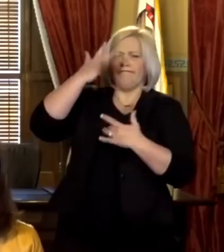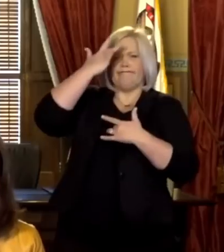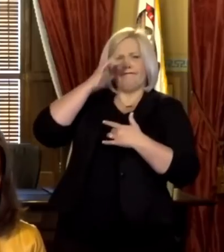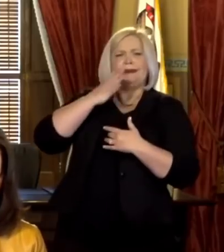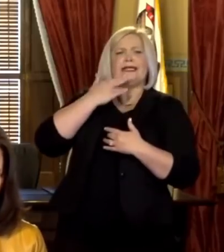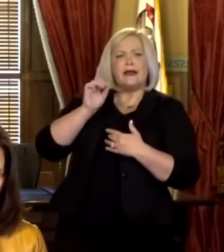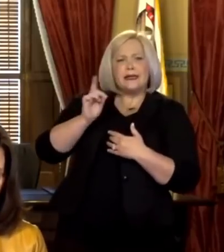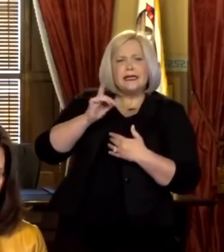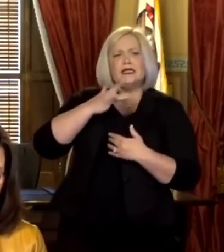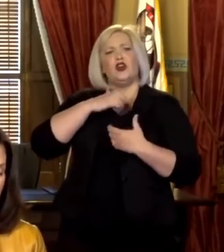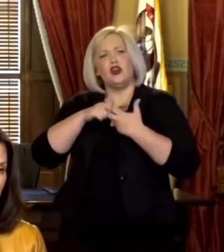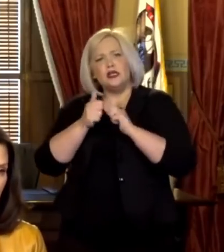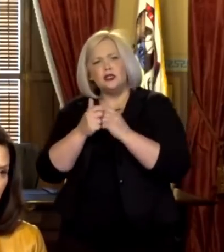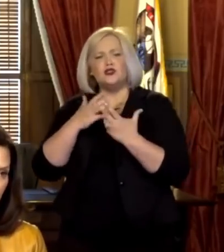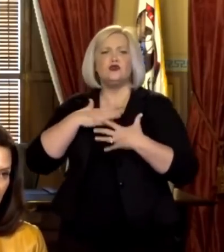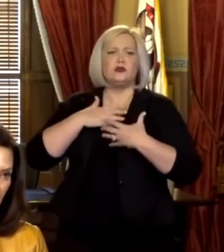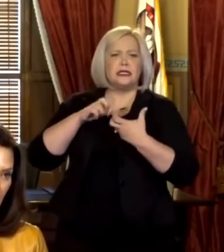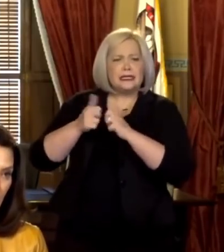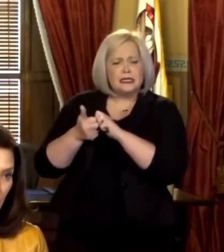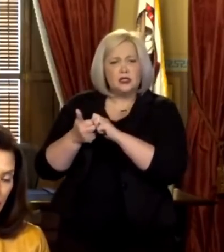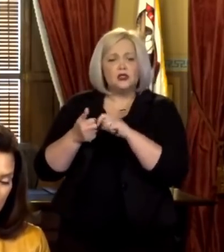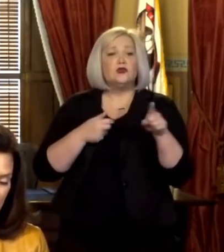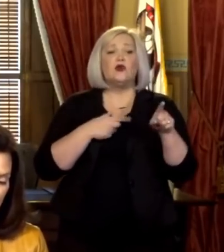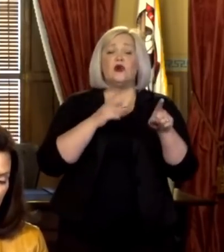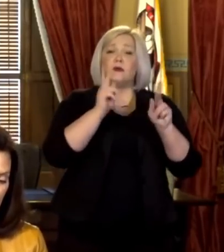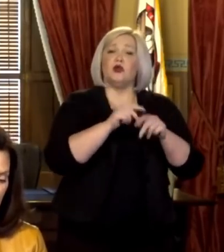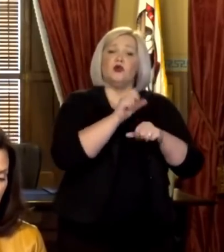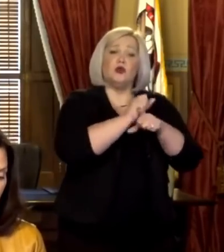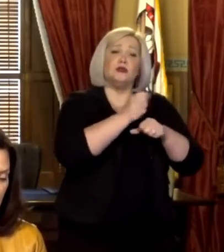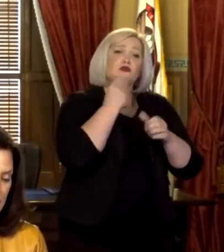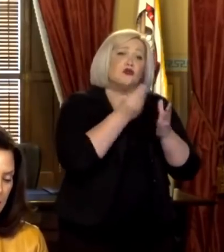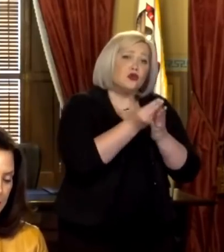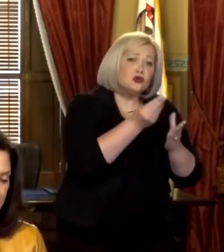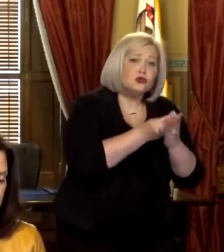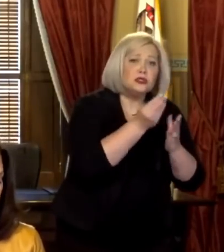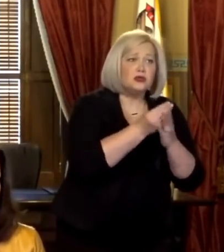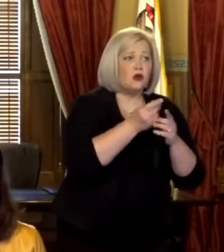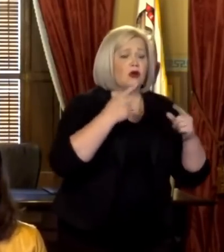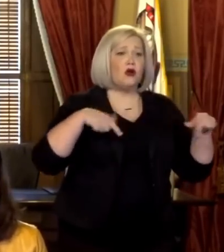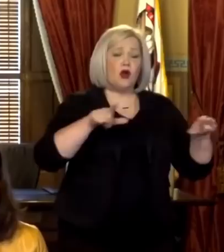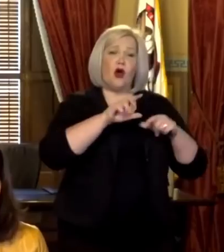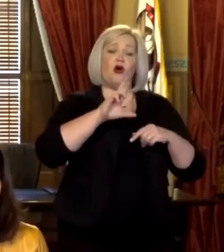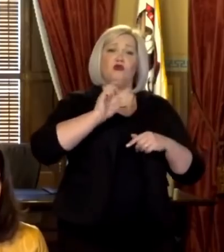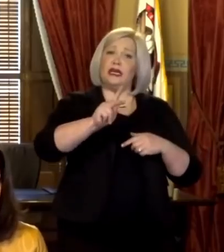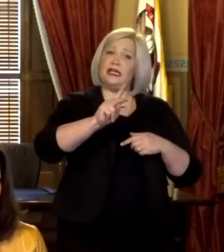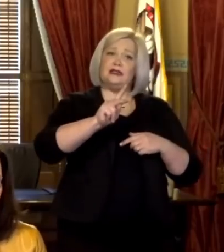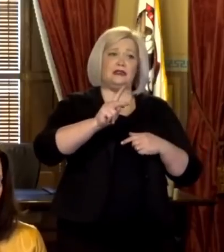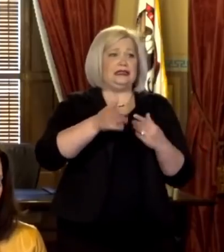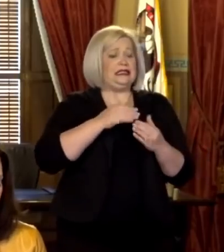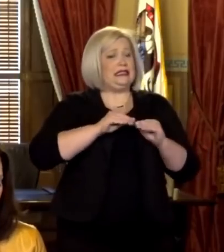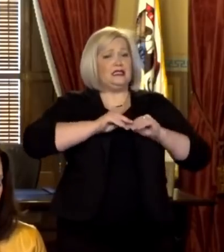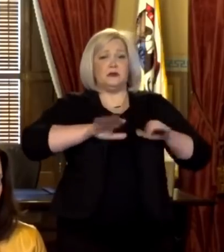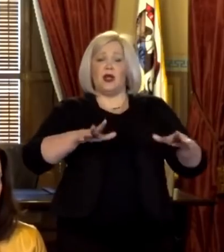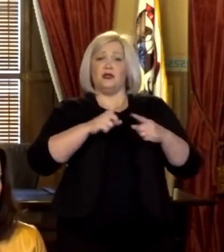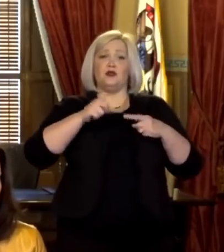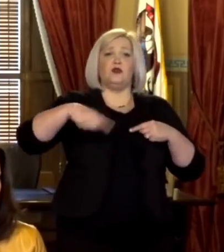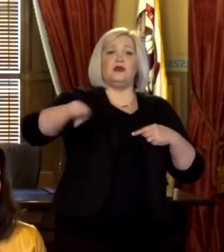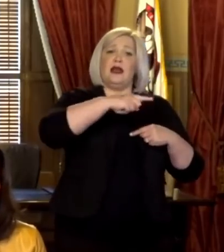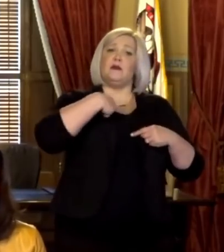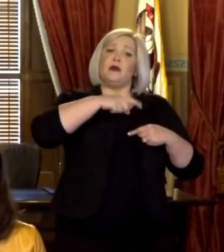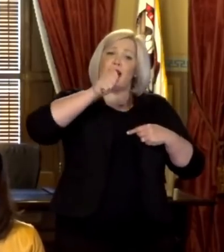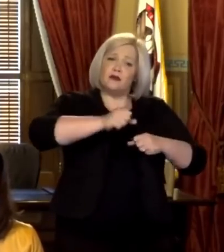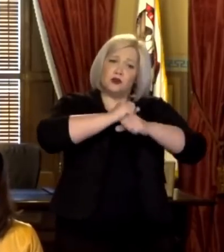illness, or the neighbor who works at the checkout at the grocery store or at the pharmacy. It's on every one of us to do our part to protect